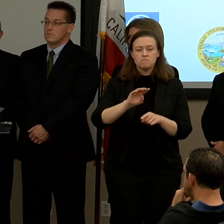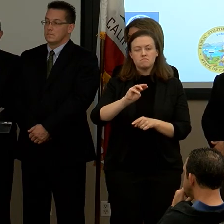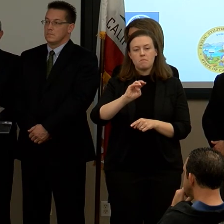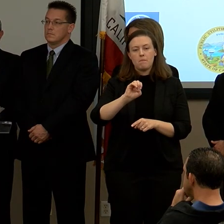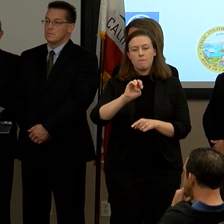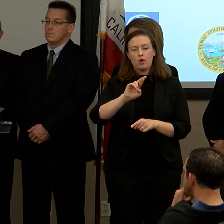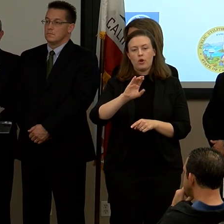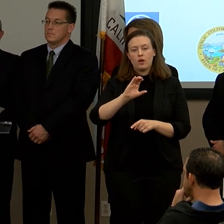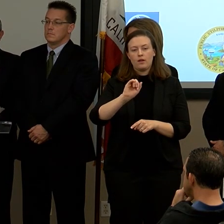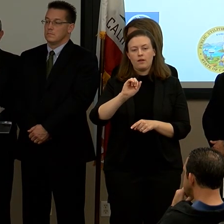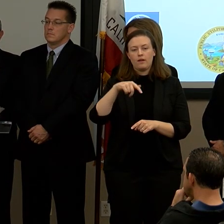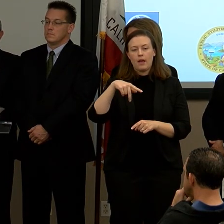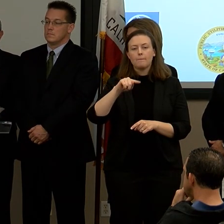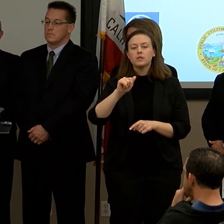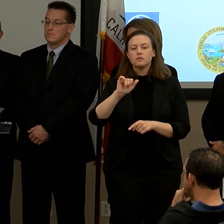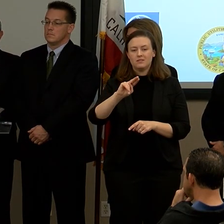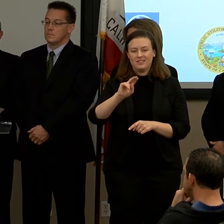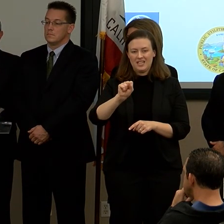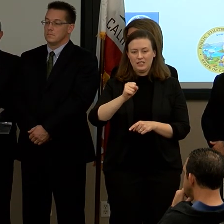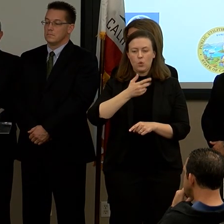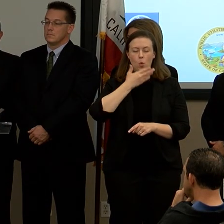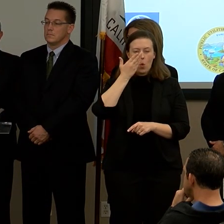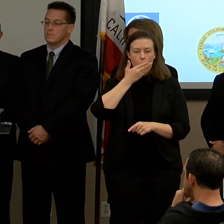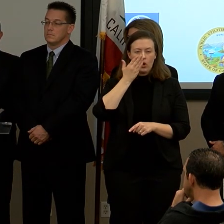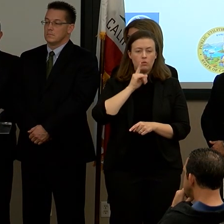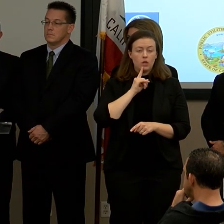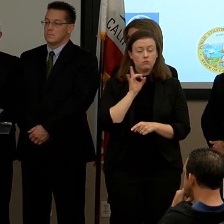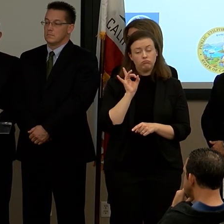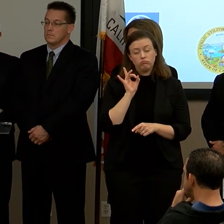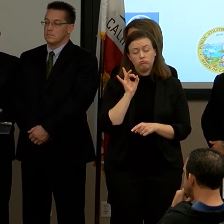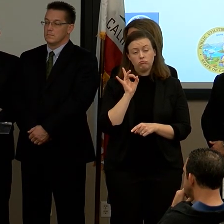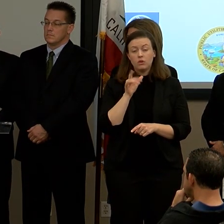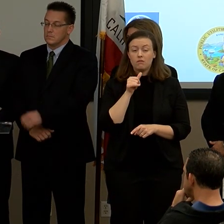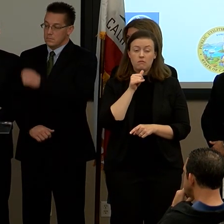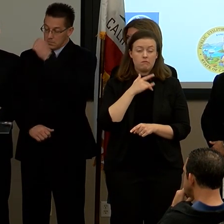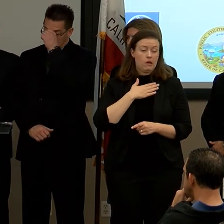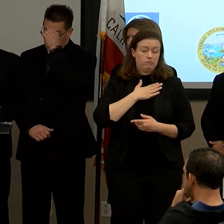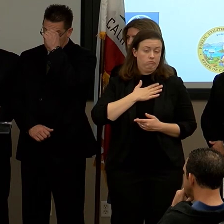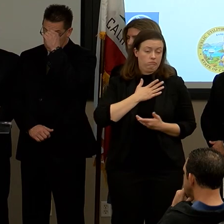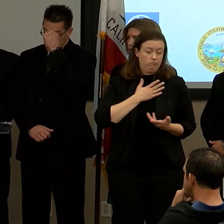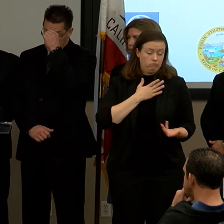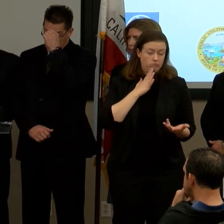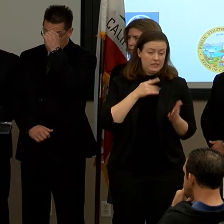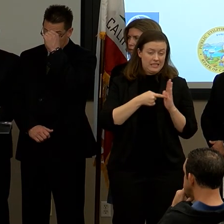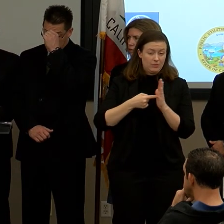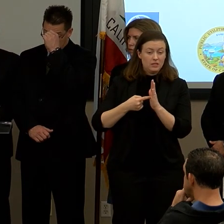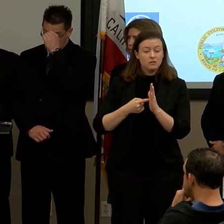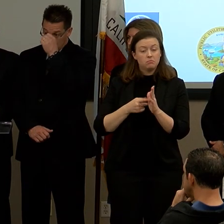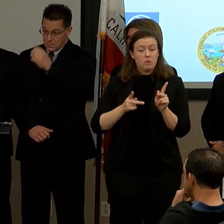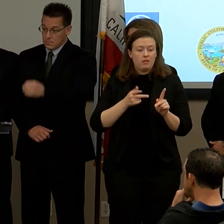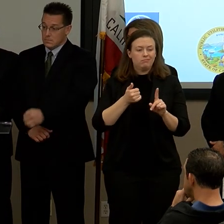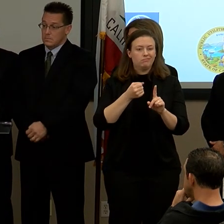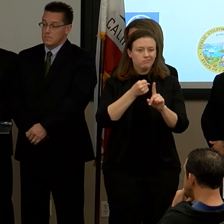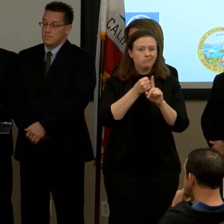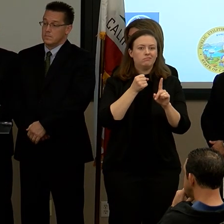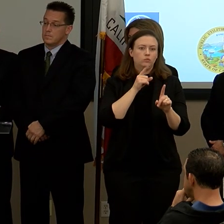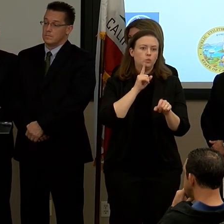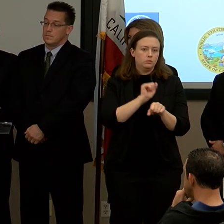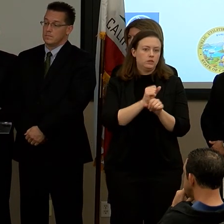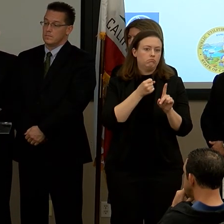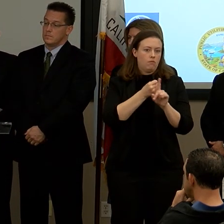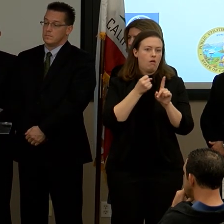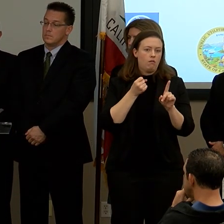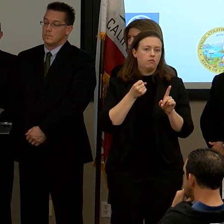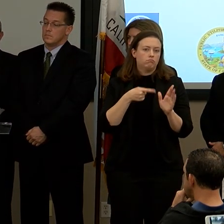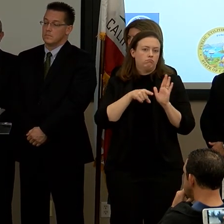odorants. And these are very unpleasant symptoms, and I recognize that people were really impacted by that. I